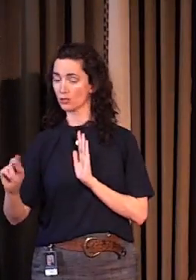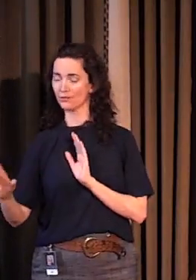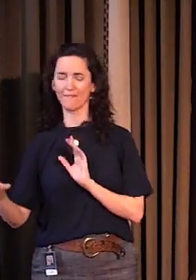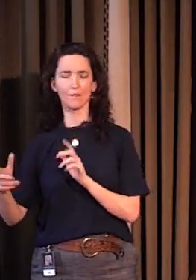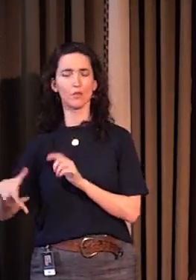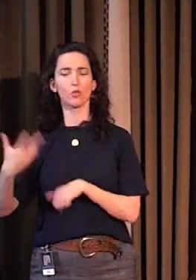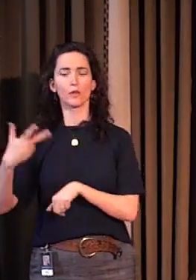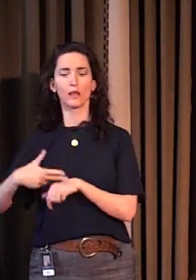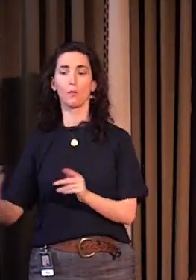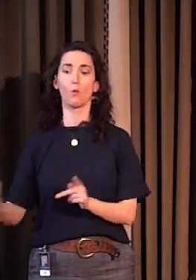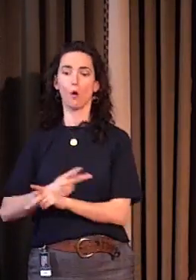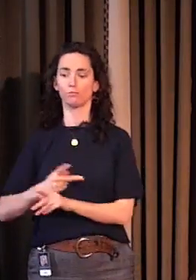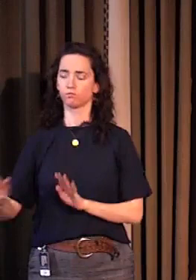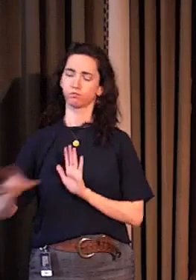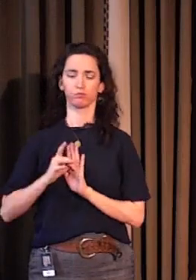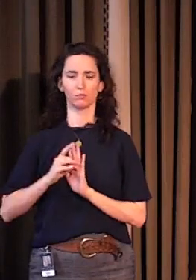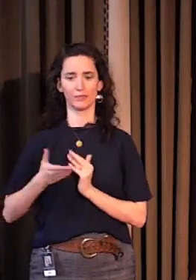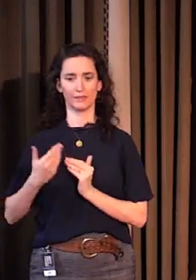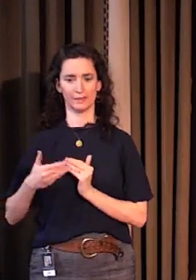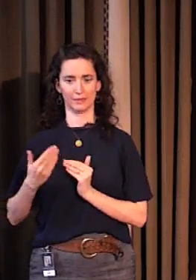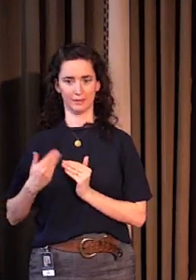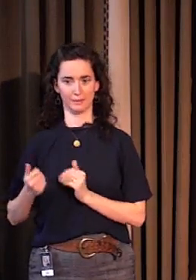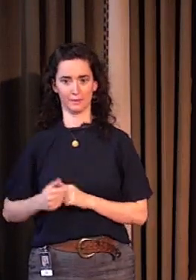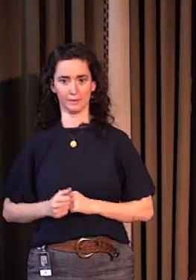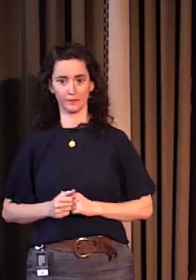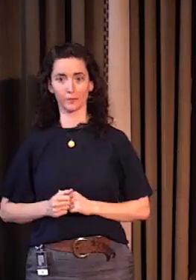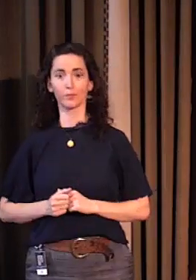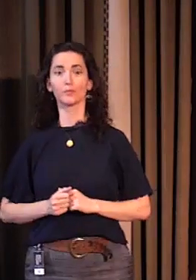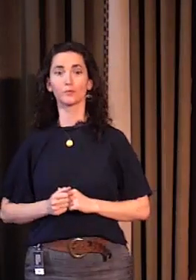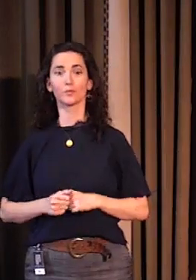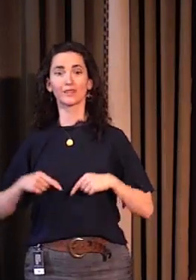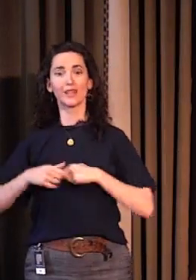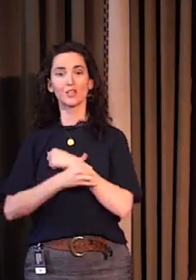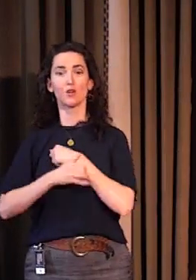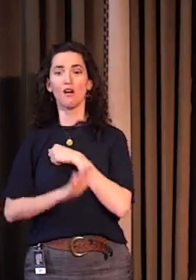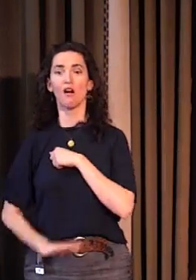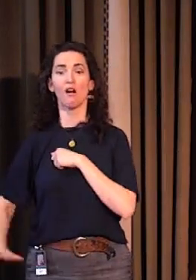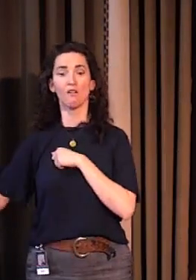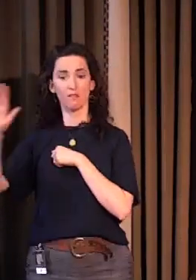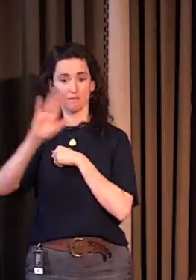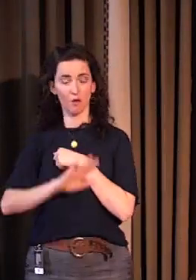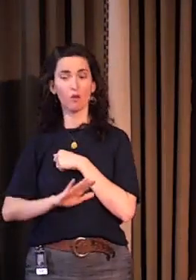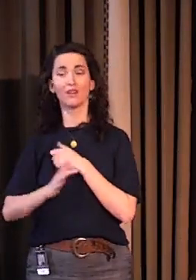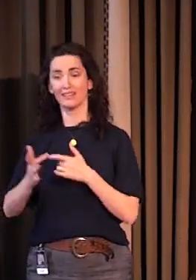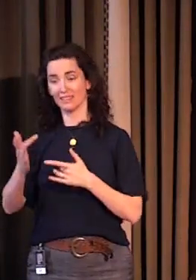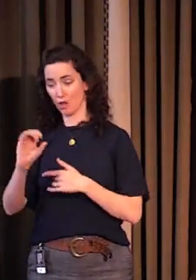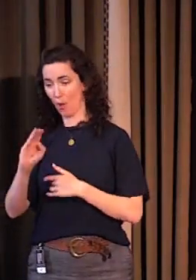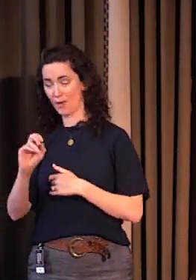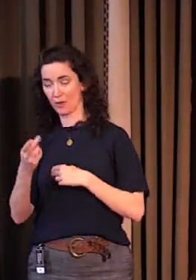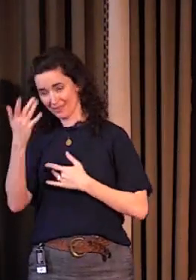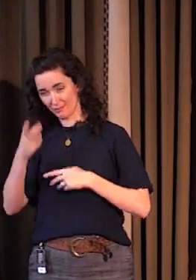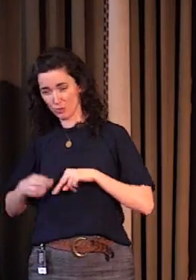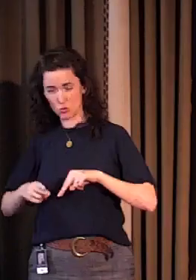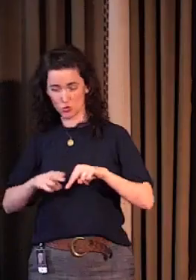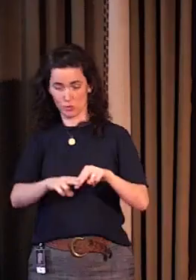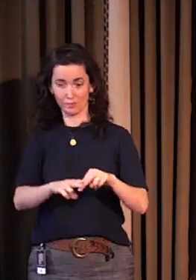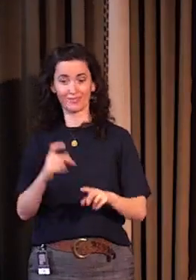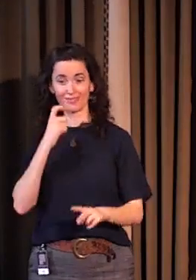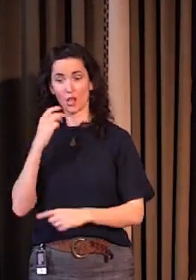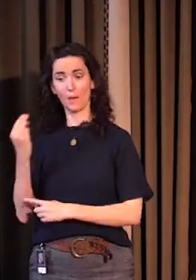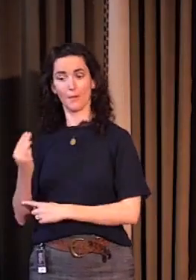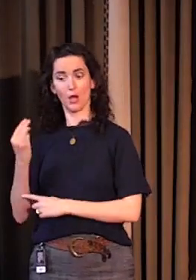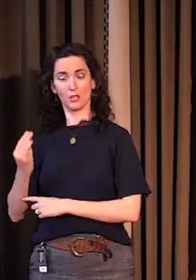numbers. Omicron is surging across the country. On Monday, the United States reported a single-day number of